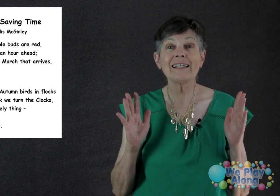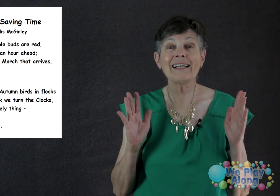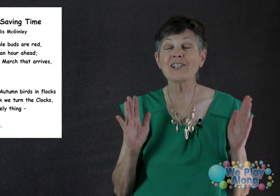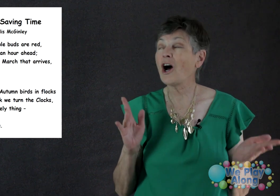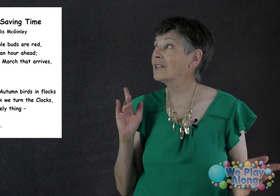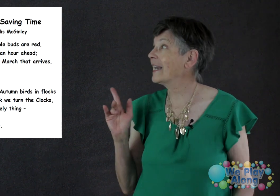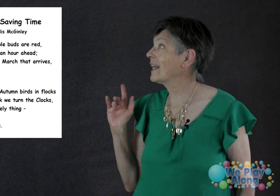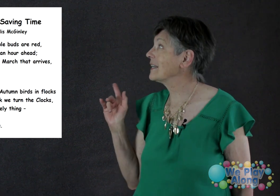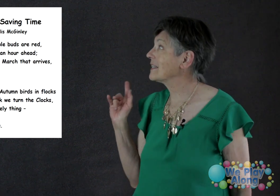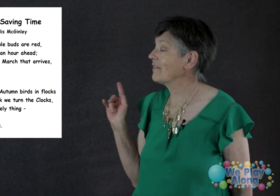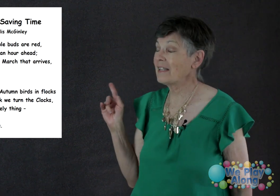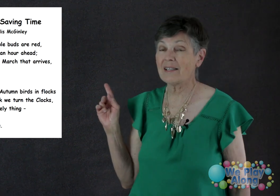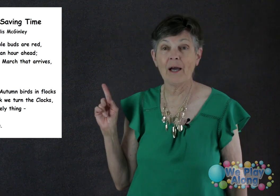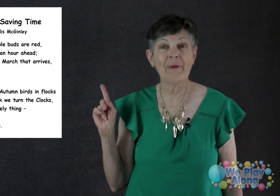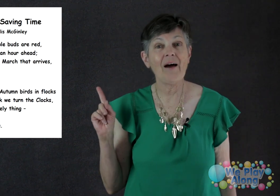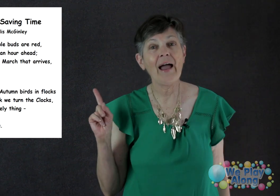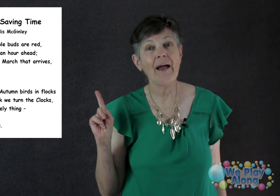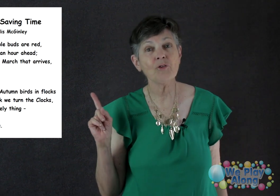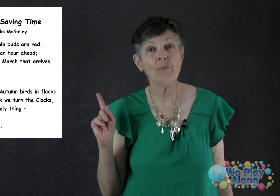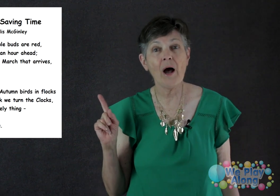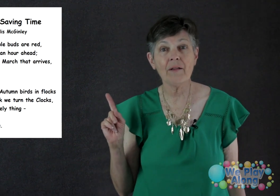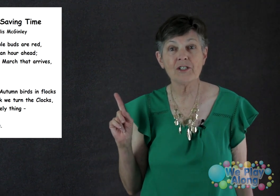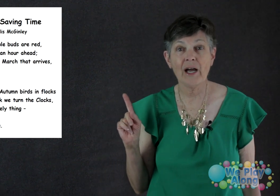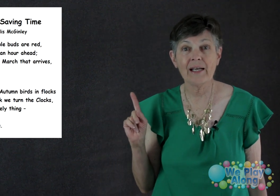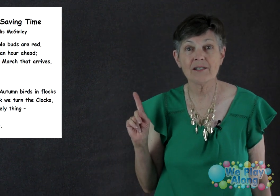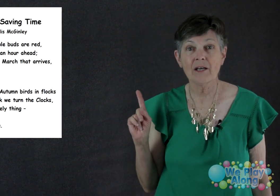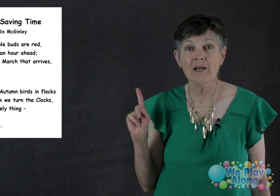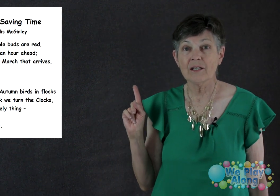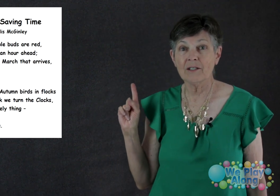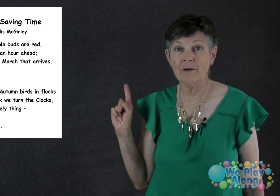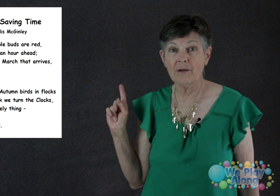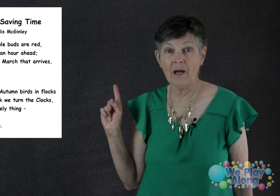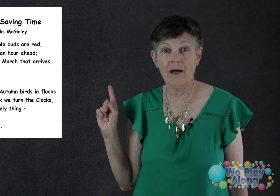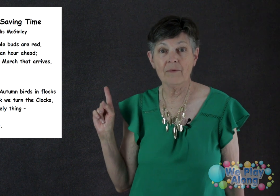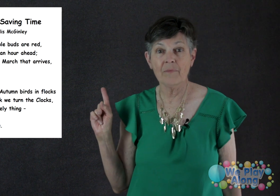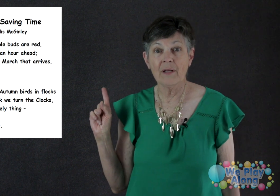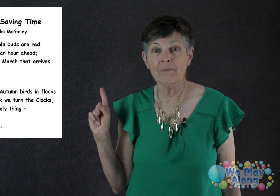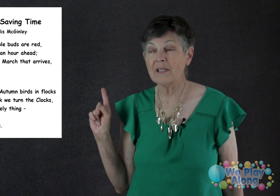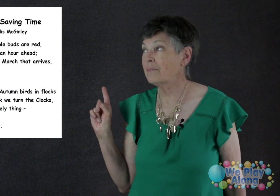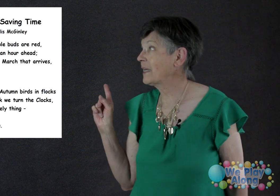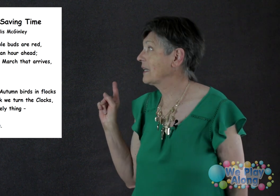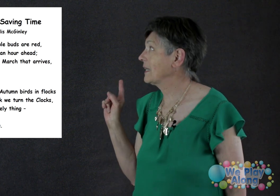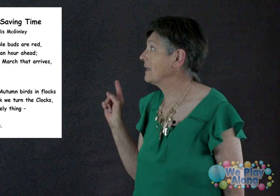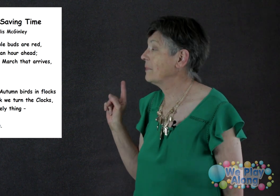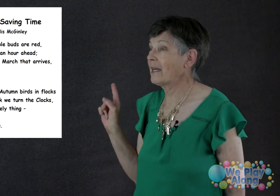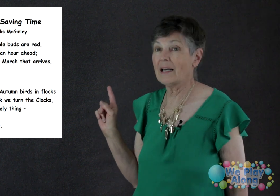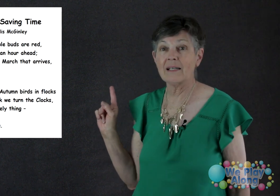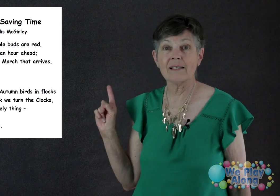It's called Daylight Savings Time. Now, I have to apologize to Miss McGinley because